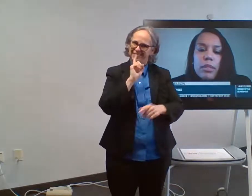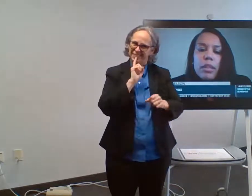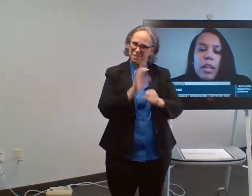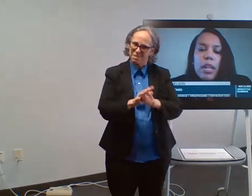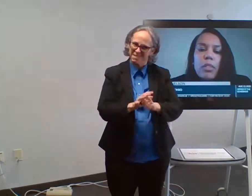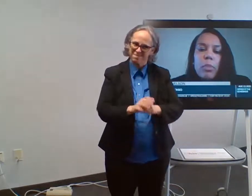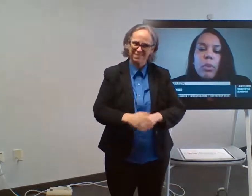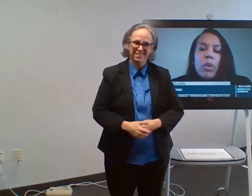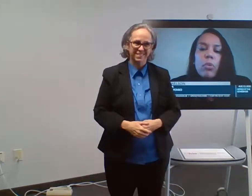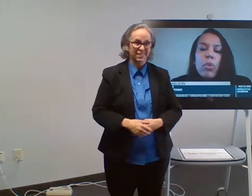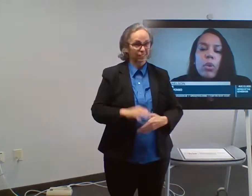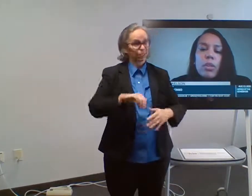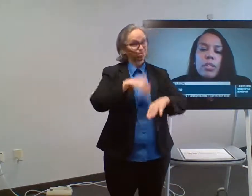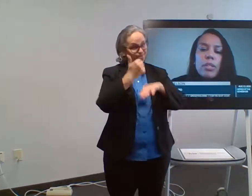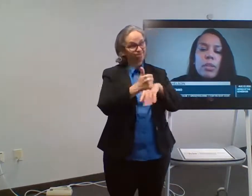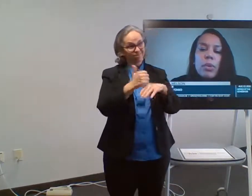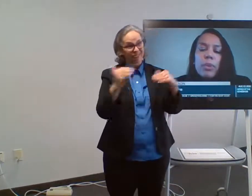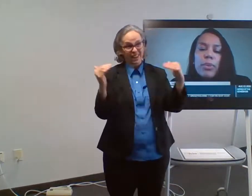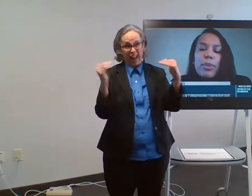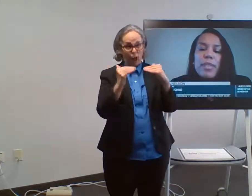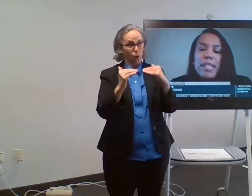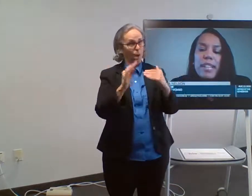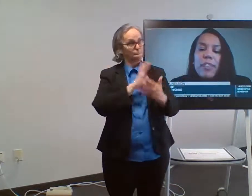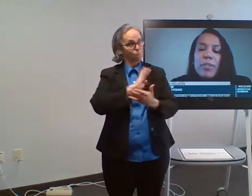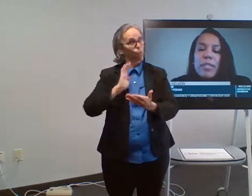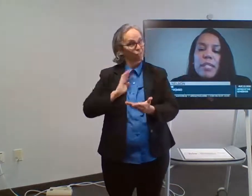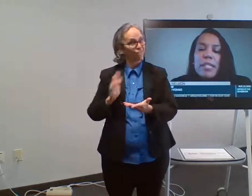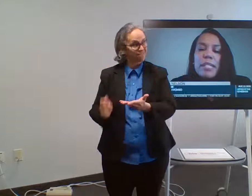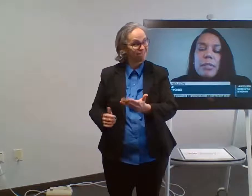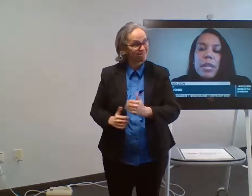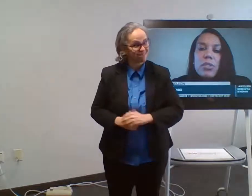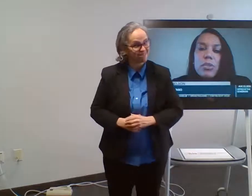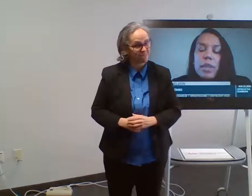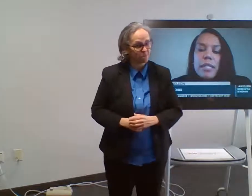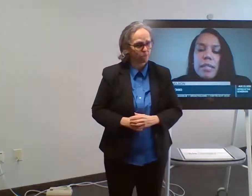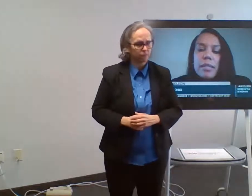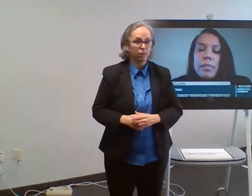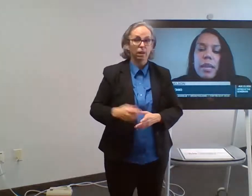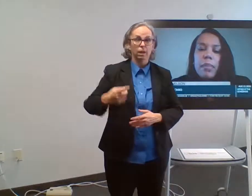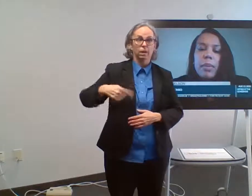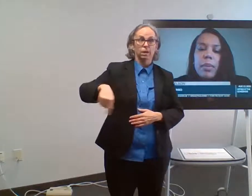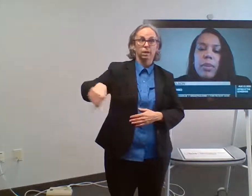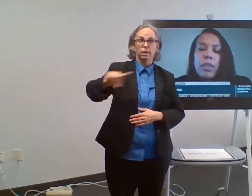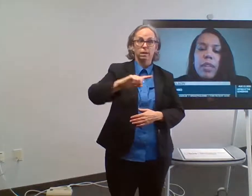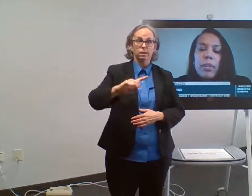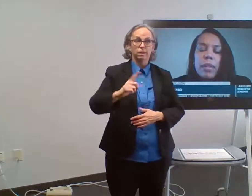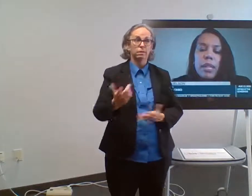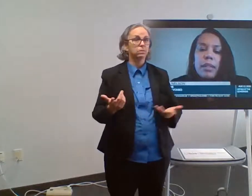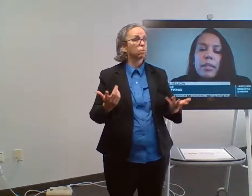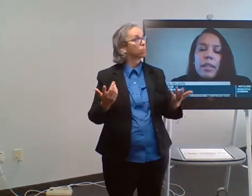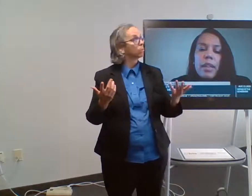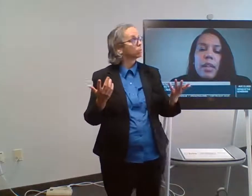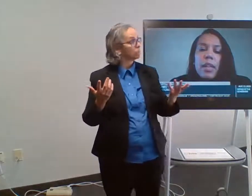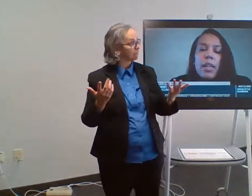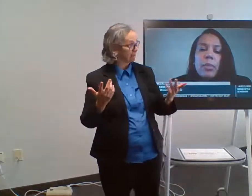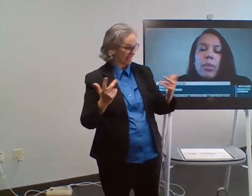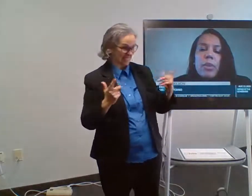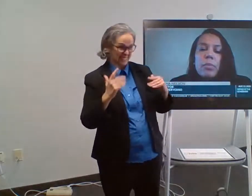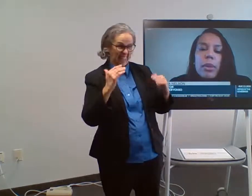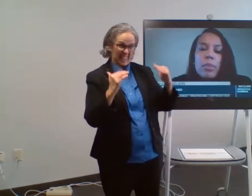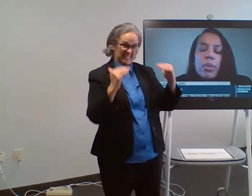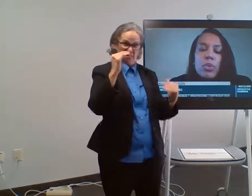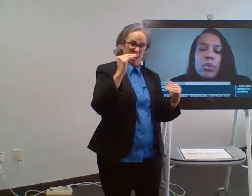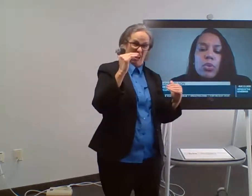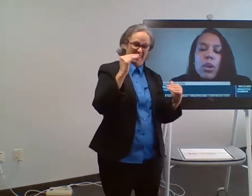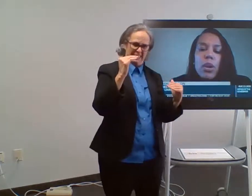Impact Board. The board will work to improve state efforts to dismantle racism and promote health equity. The